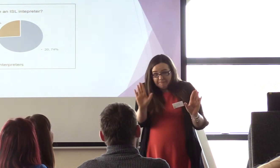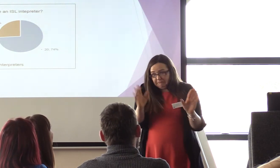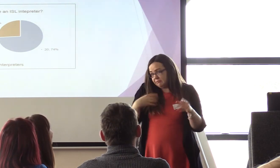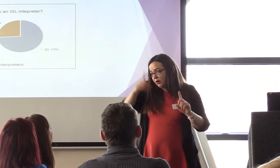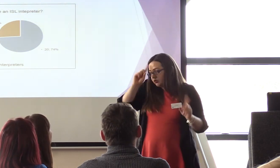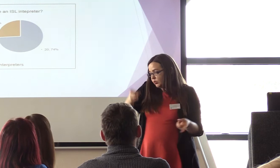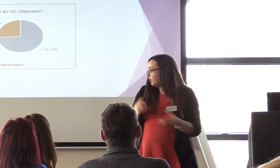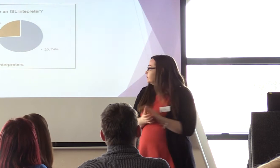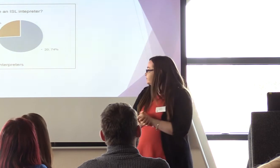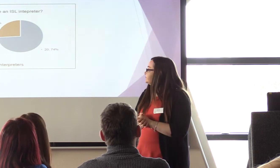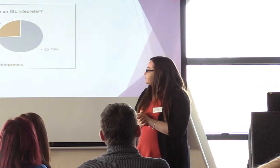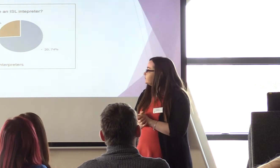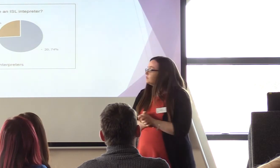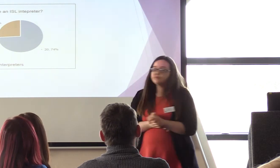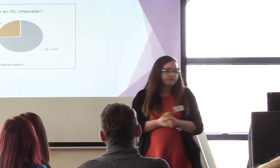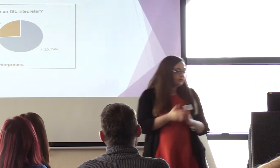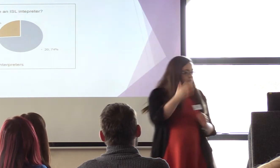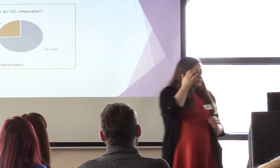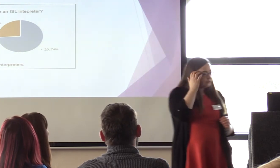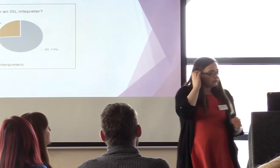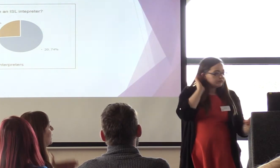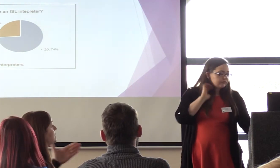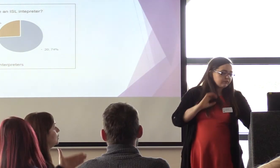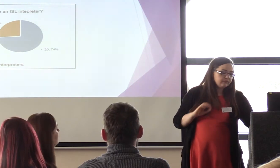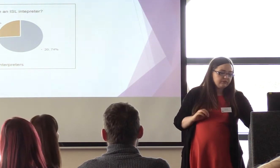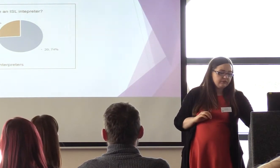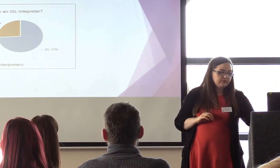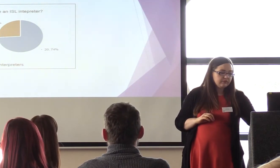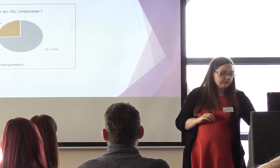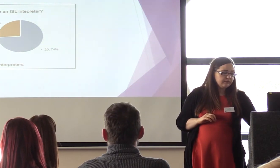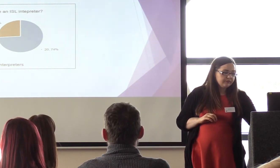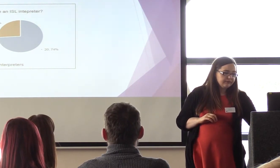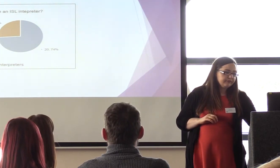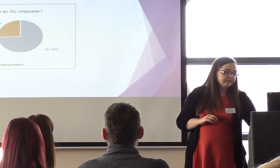they only used it for certain modules, so I assume that that was the case of why they didn't use them.